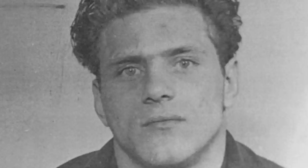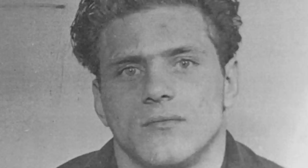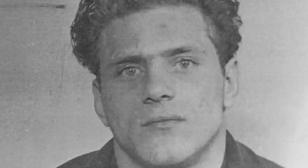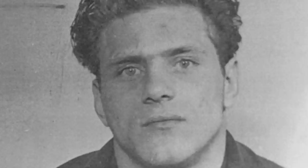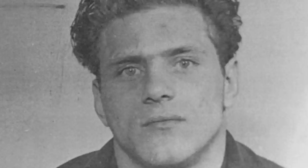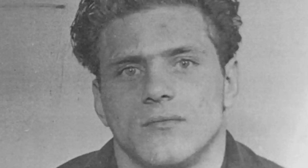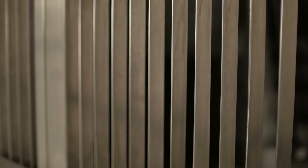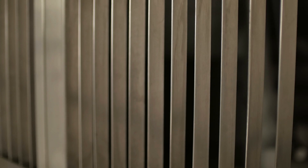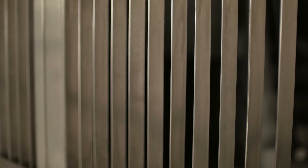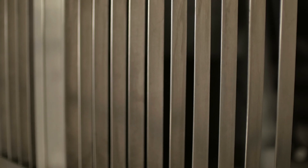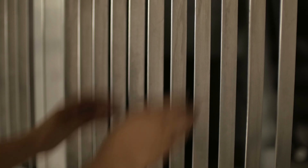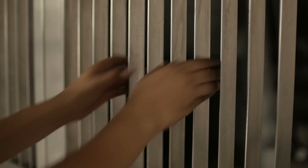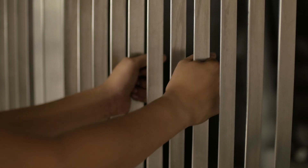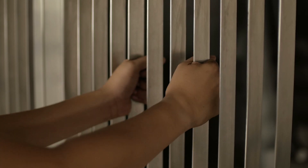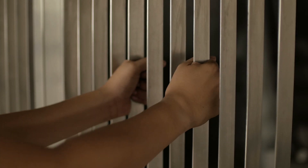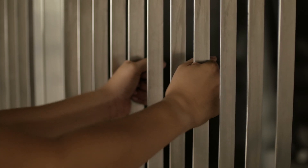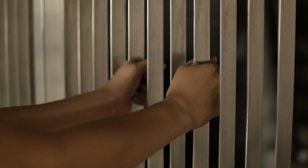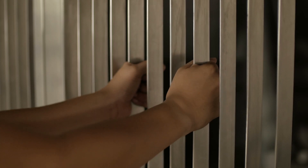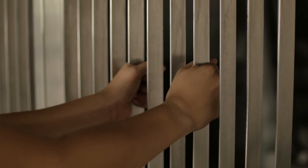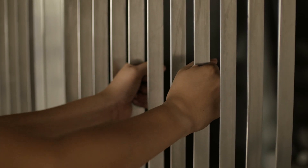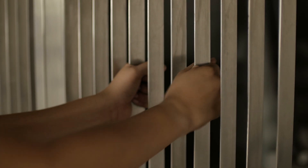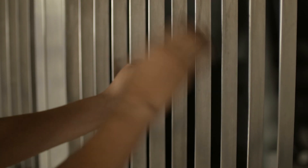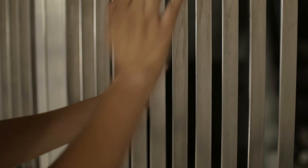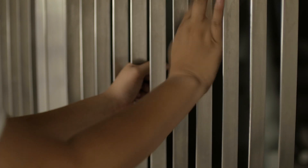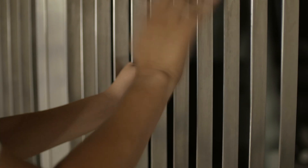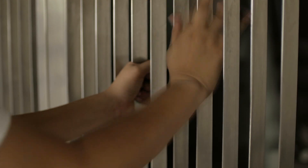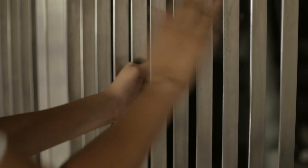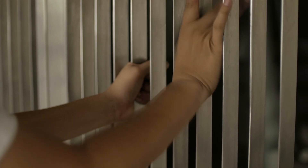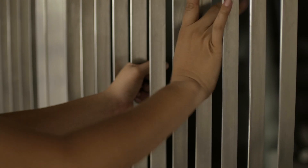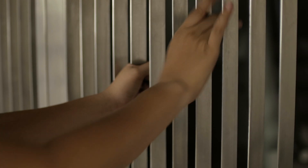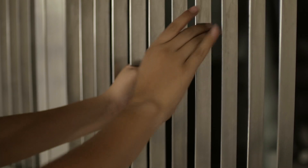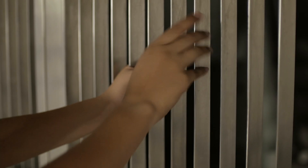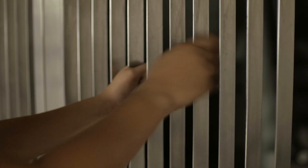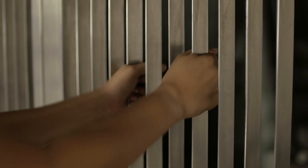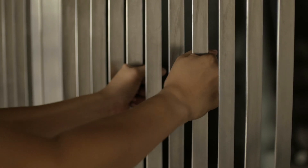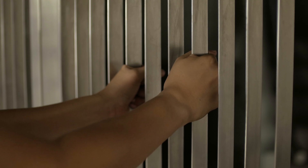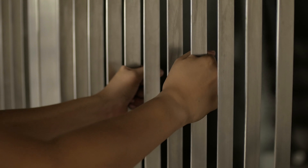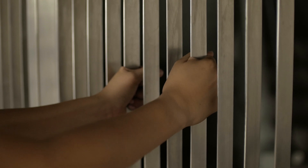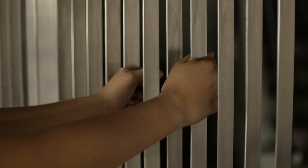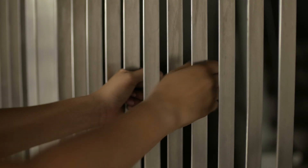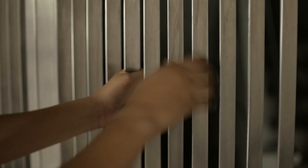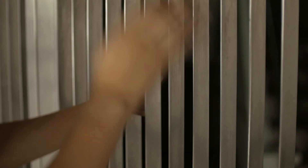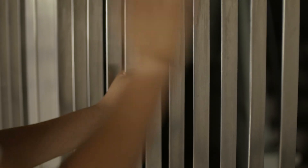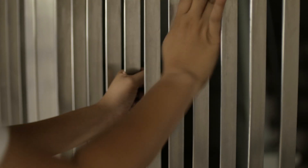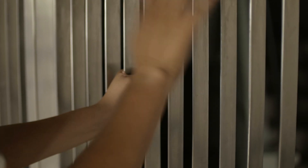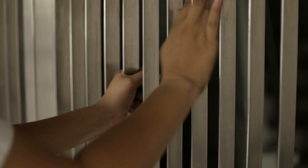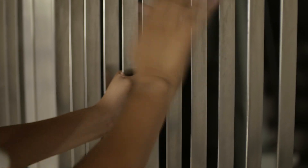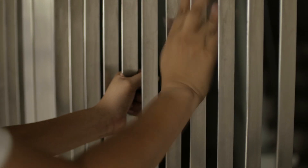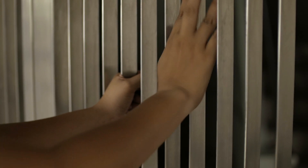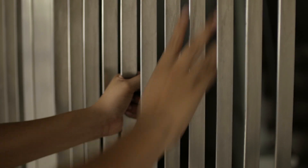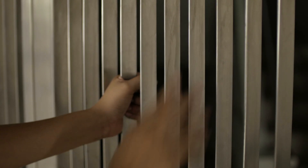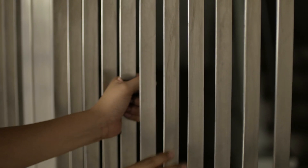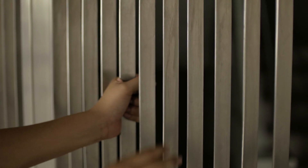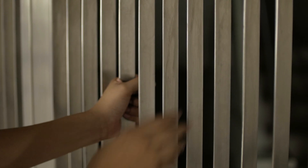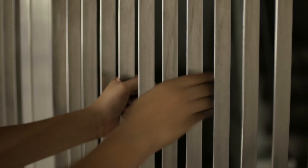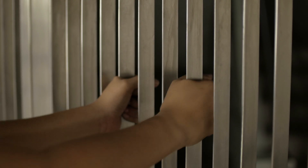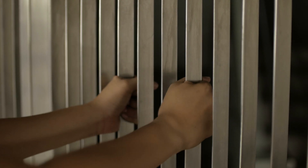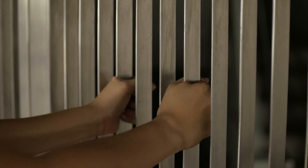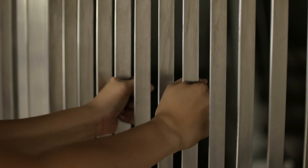1972. Though rare, these cases show that deaf criminals face unique legal challenges, some tragic, others